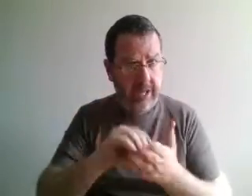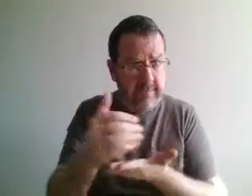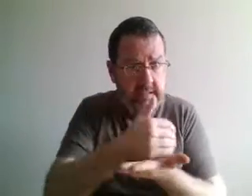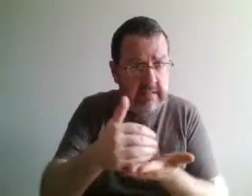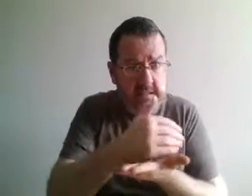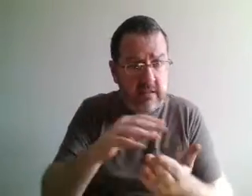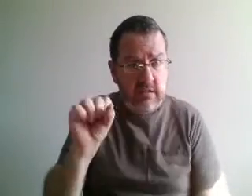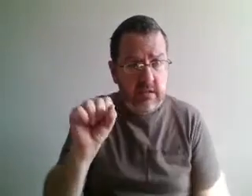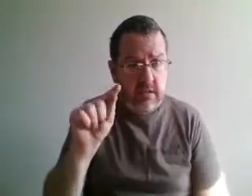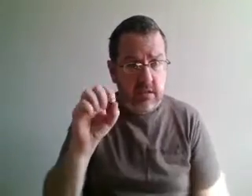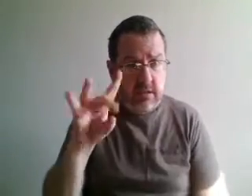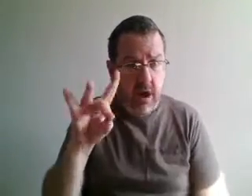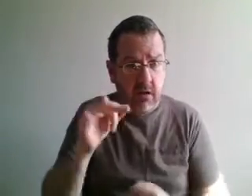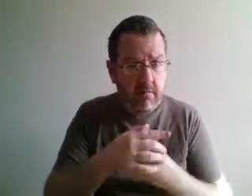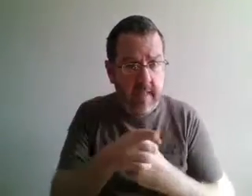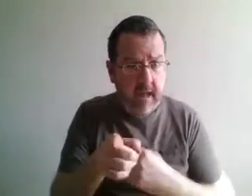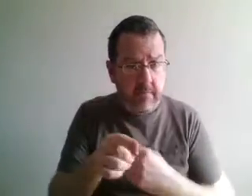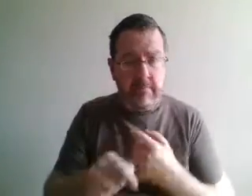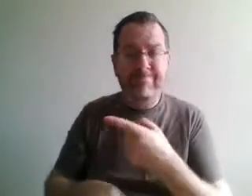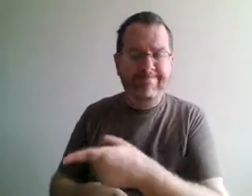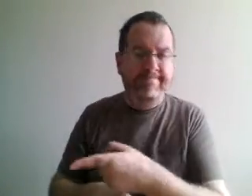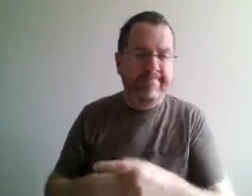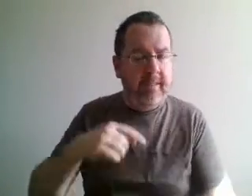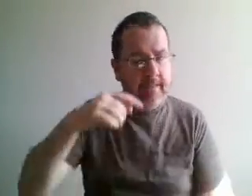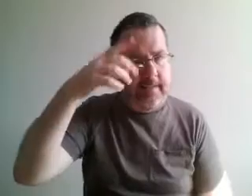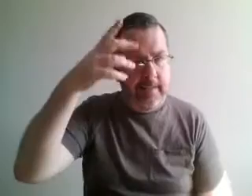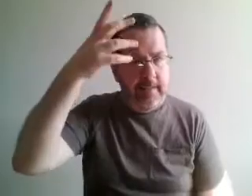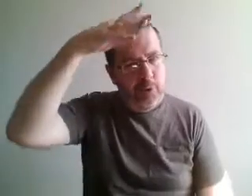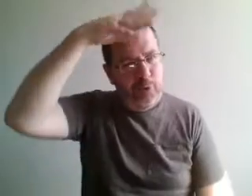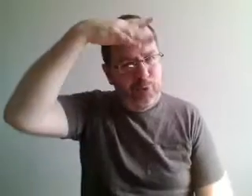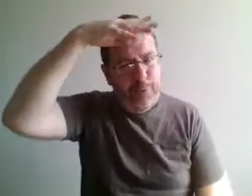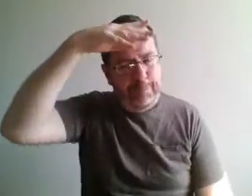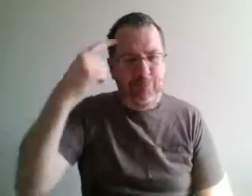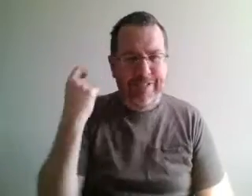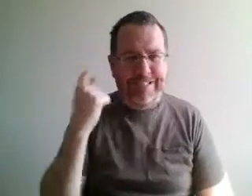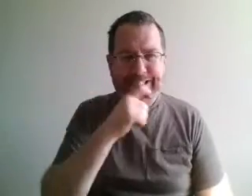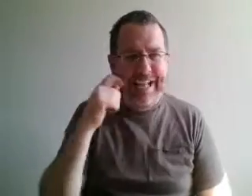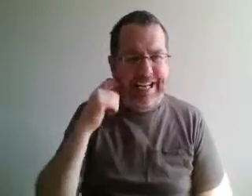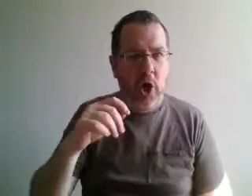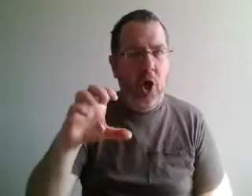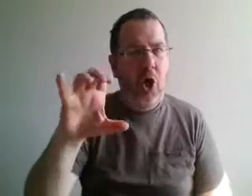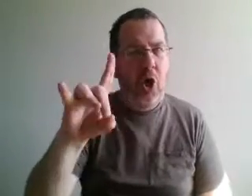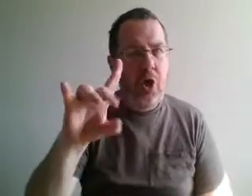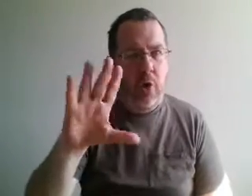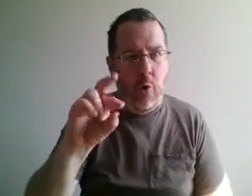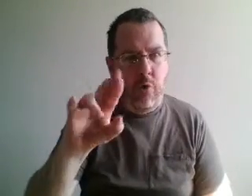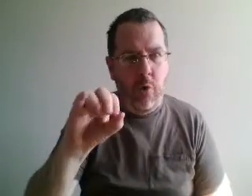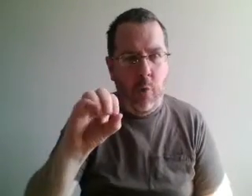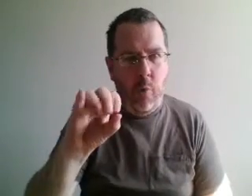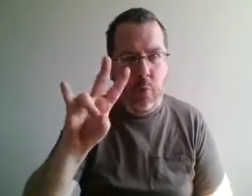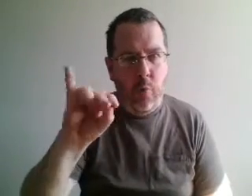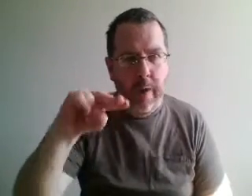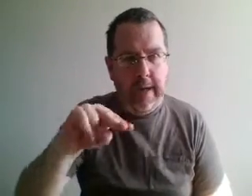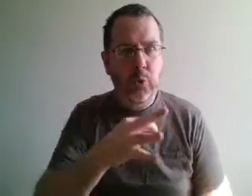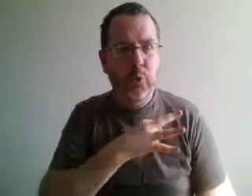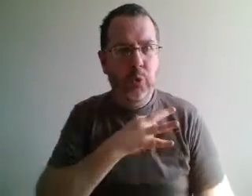Trump said that chloroquine was a good drug against COVID-19. This has not been proven. It